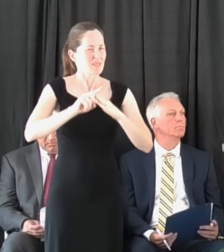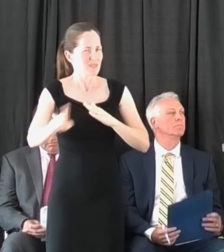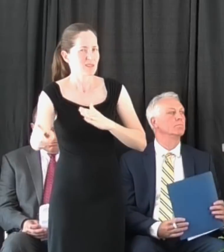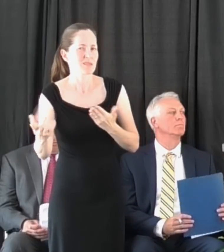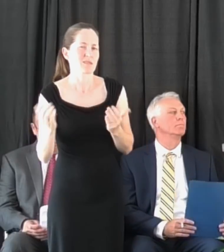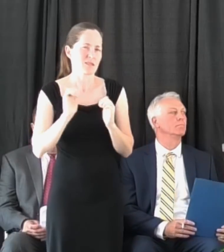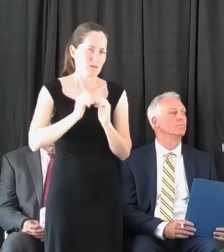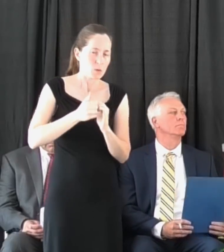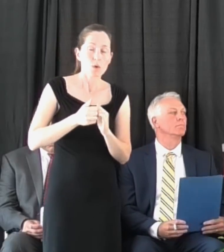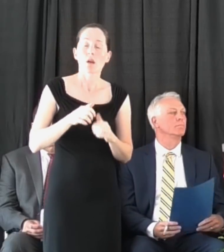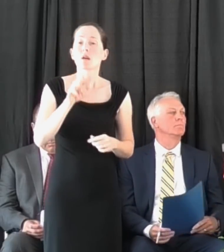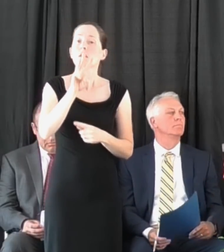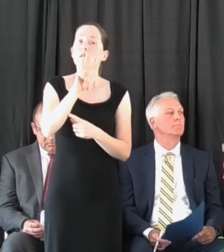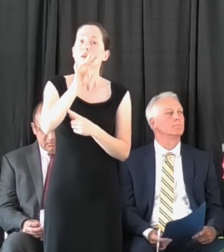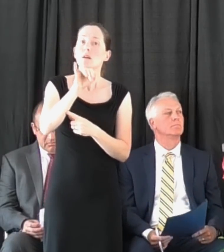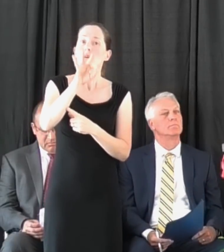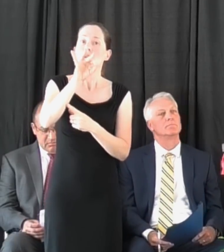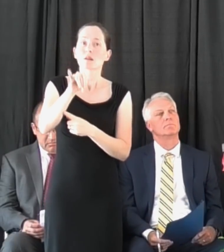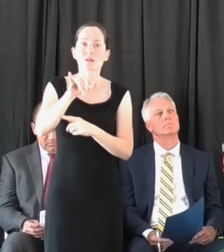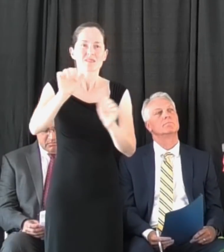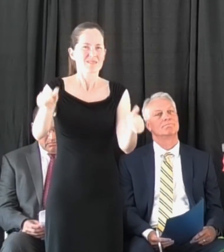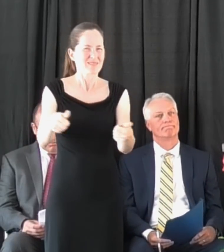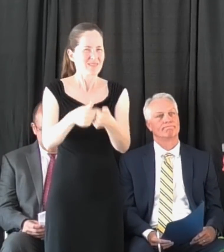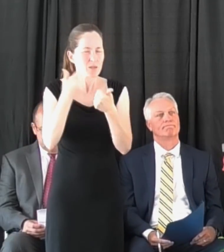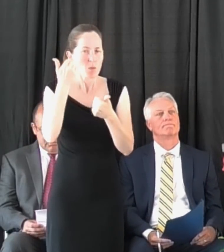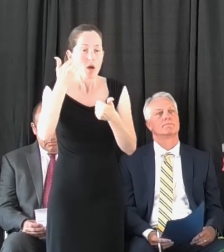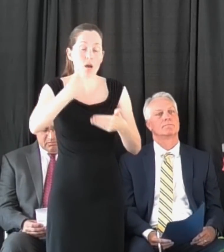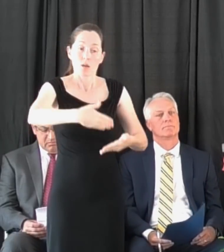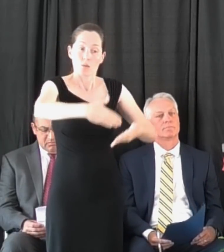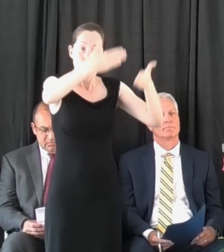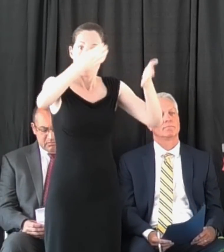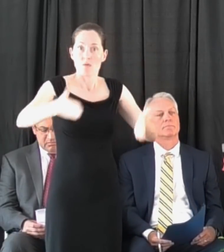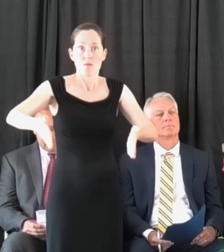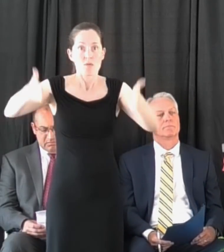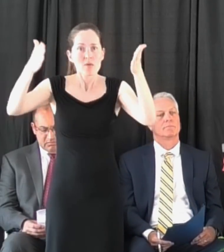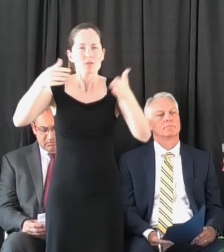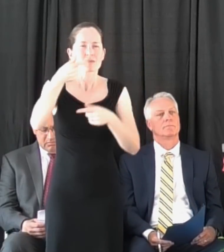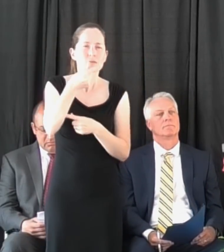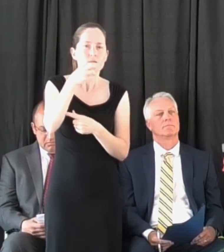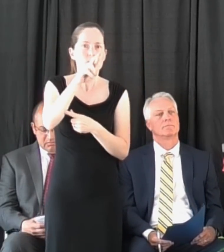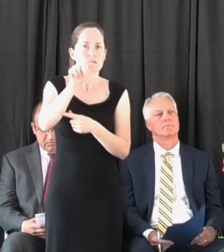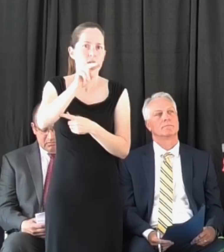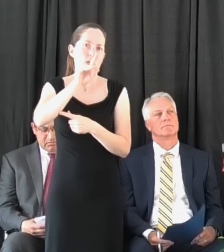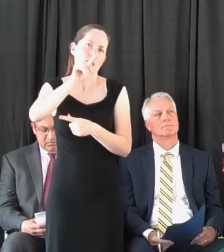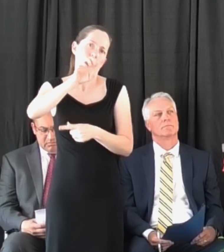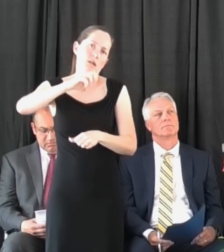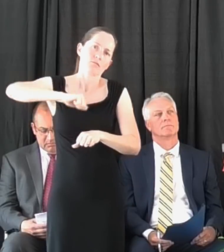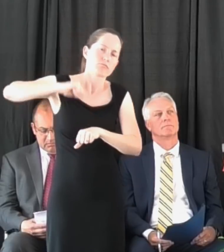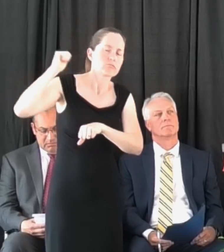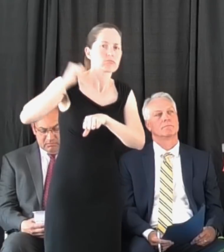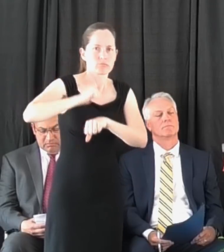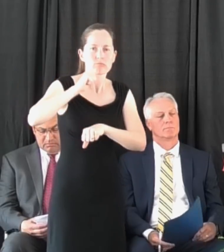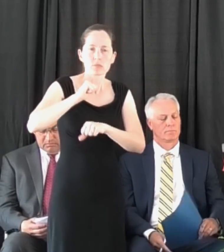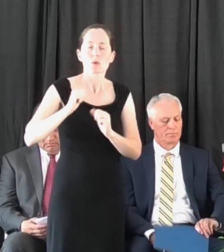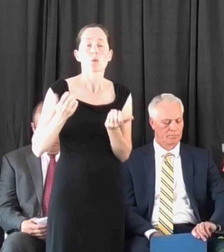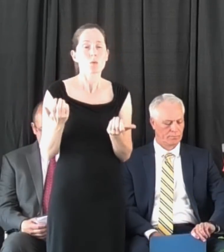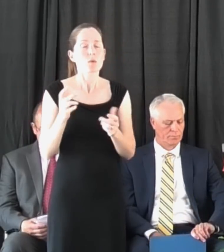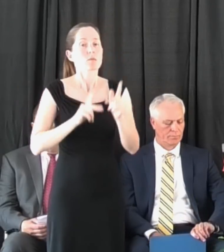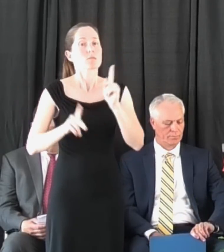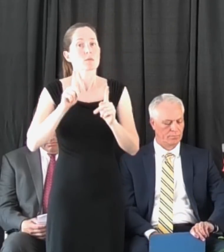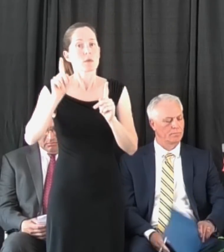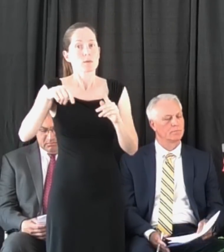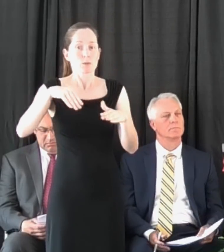Wi-Fi is a challenge because of the granite walls. Parking and physical access to the building, to the Register of Wills, for example,